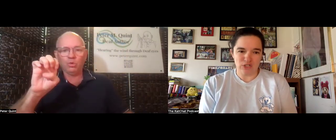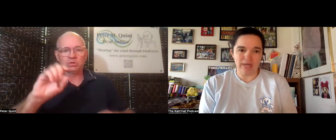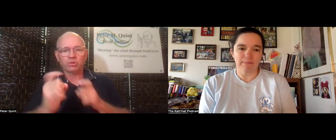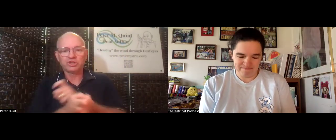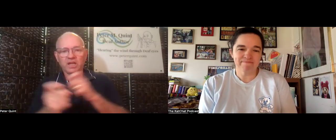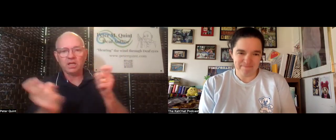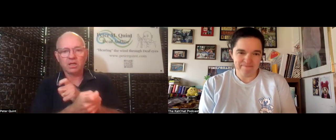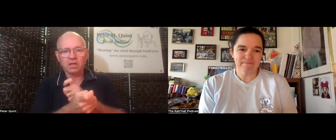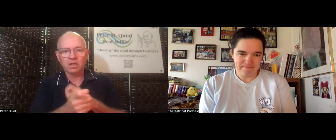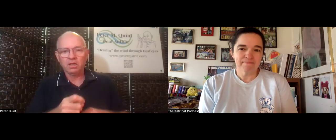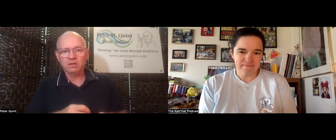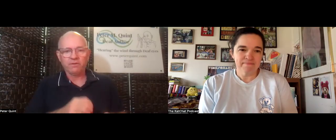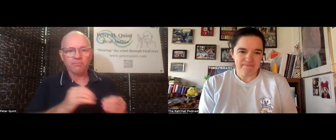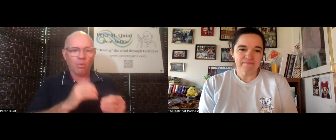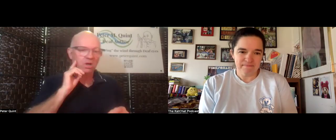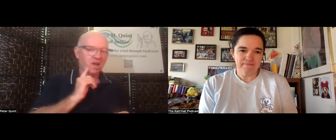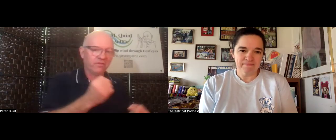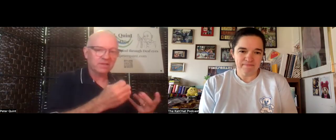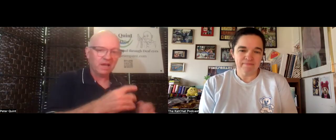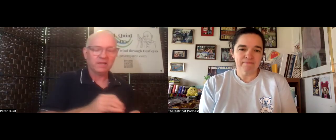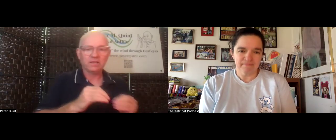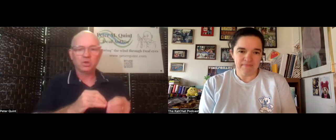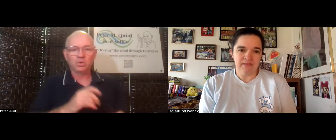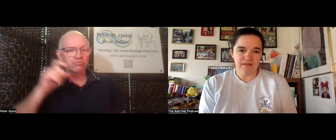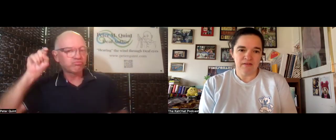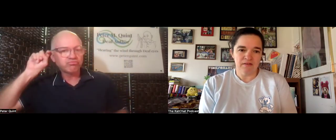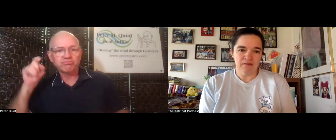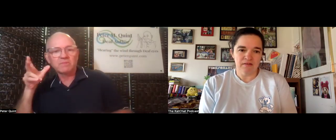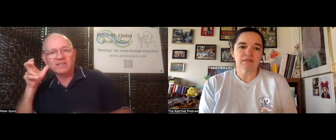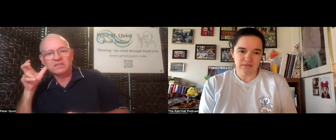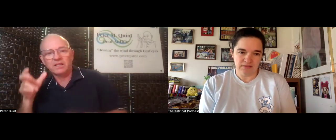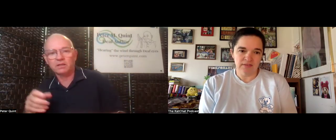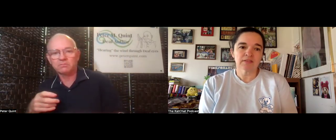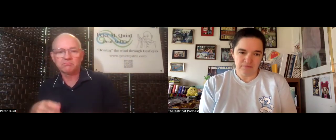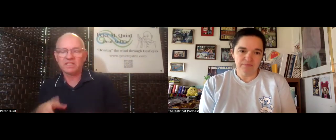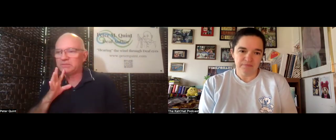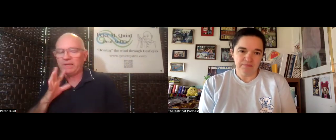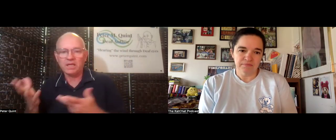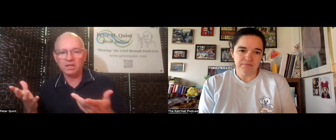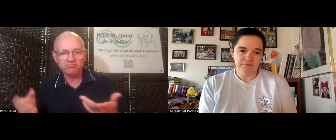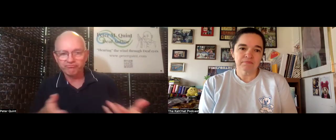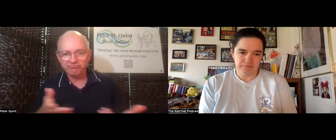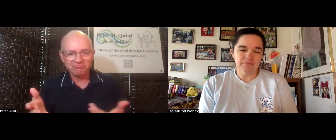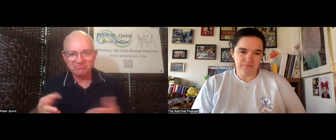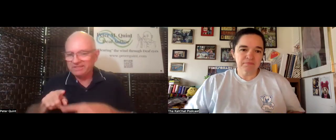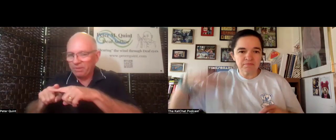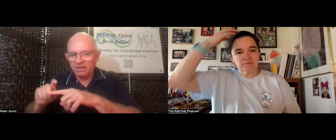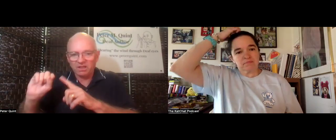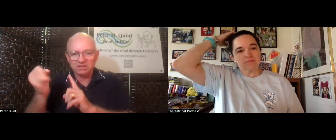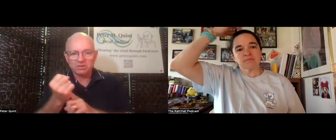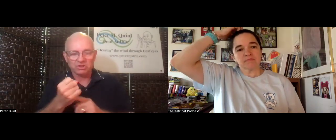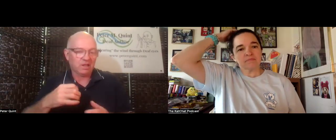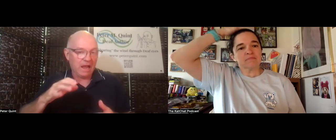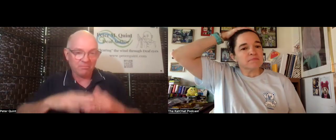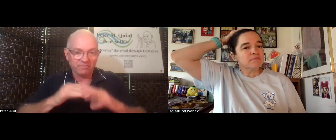Oh, code switching from more deaf signing to listening and speaking, depending